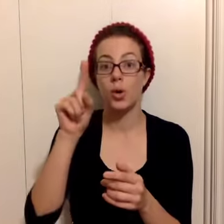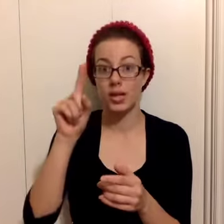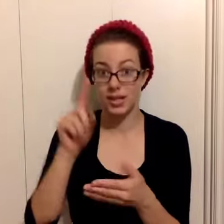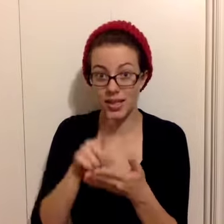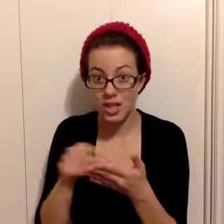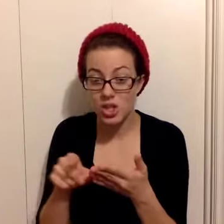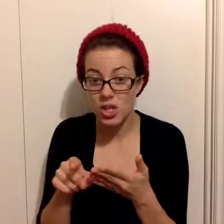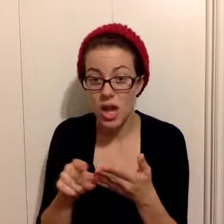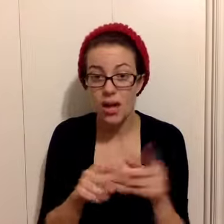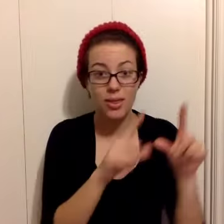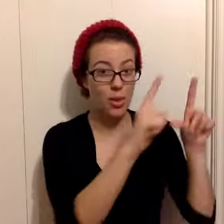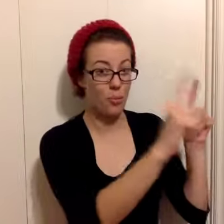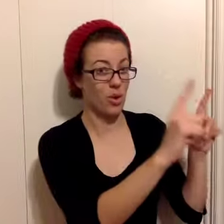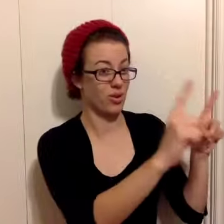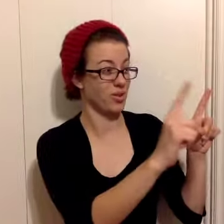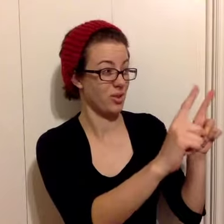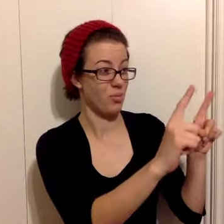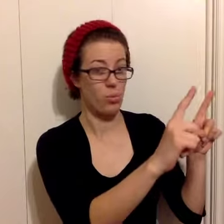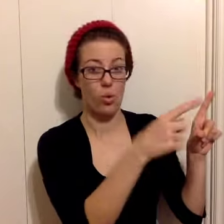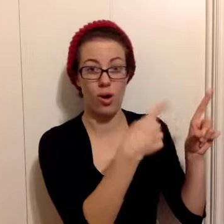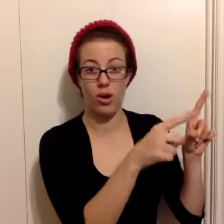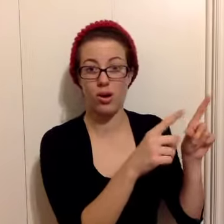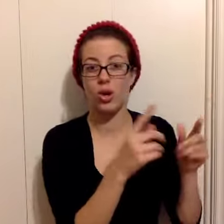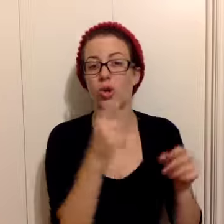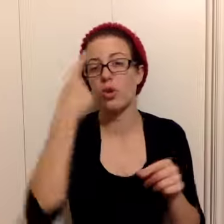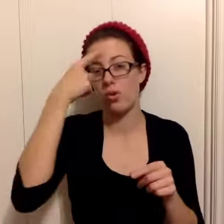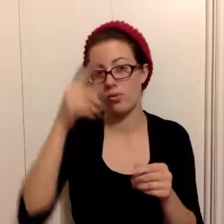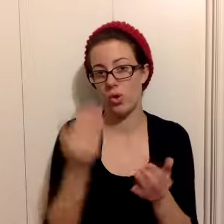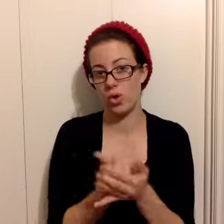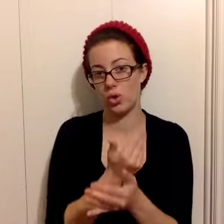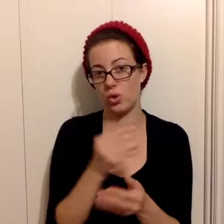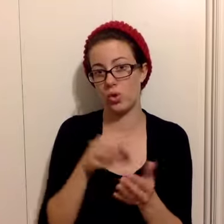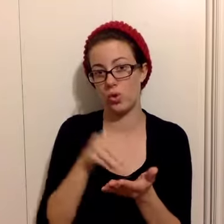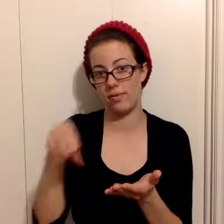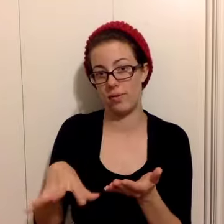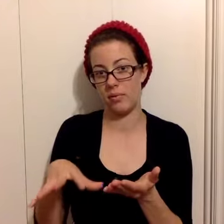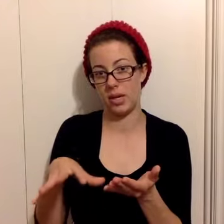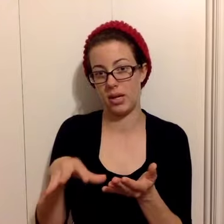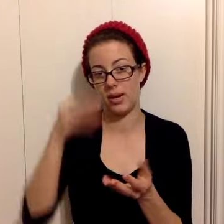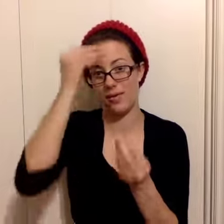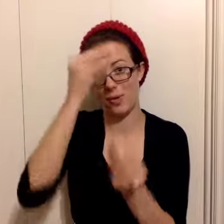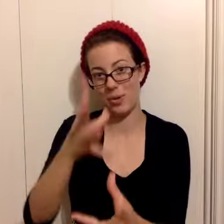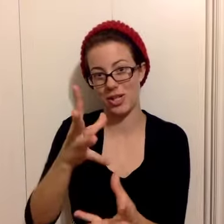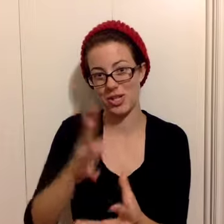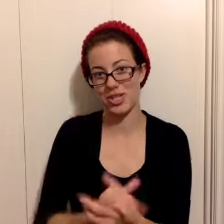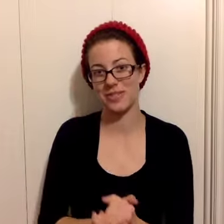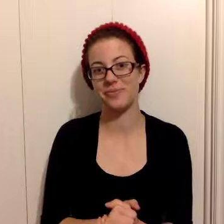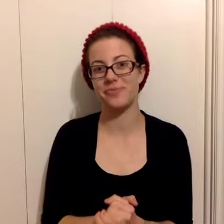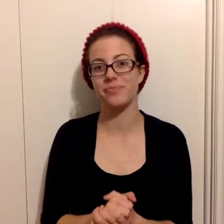they're remodeling or something on the second floor. See you tomorrow.